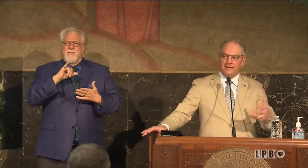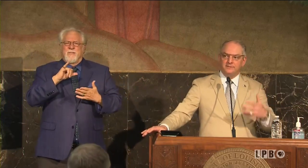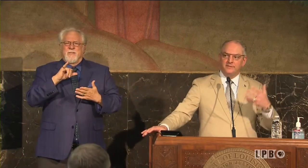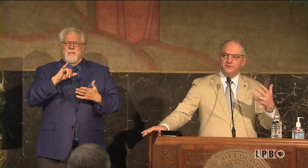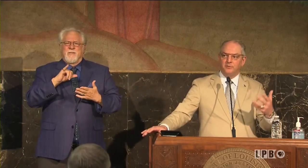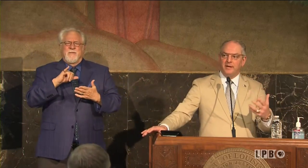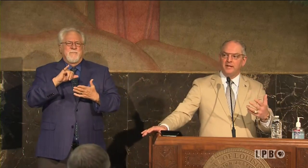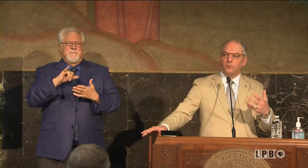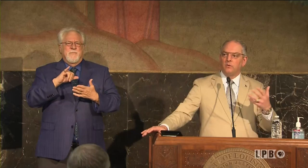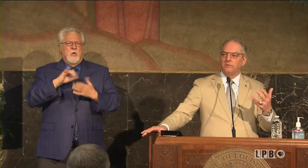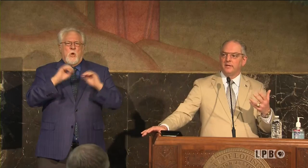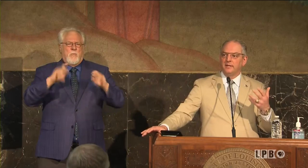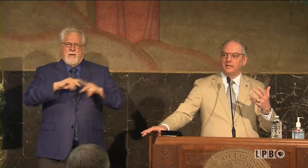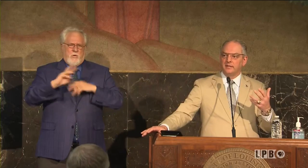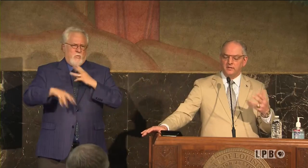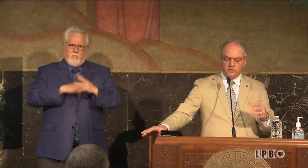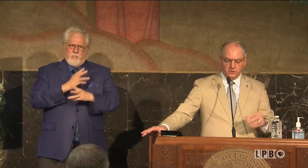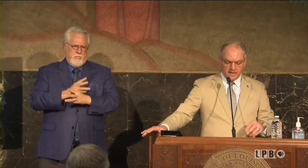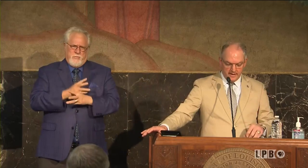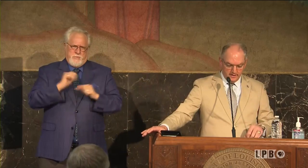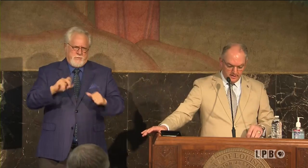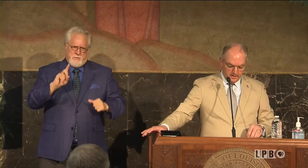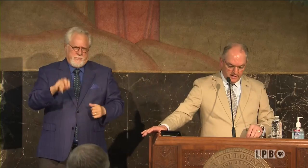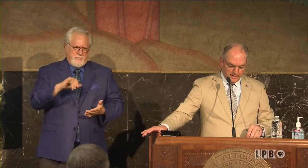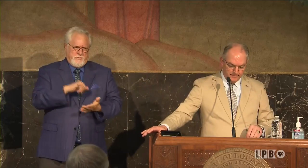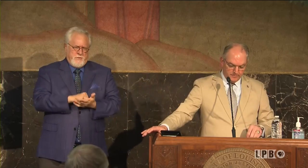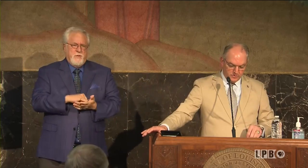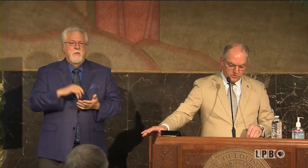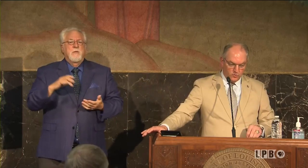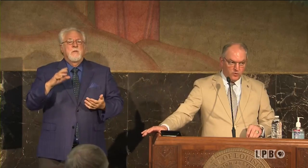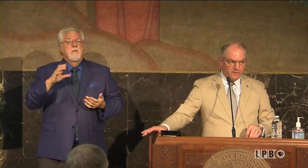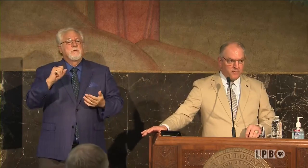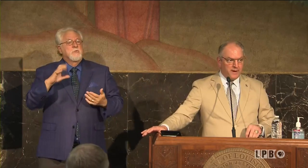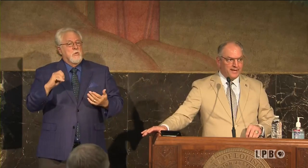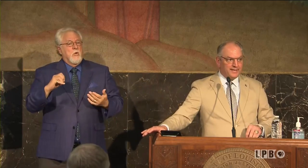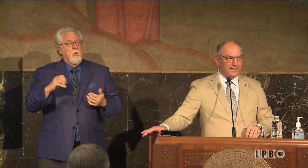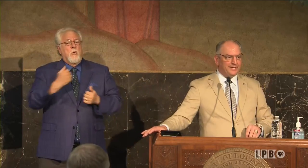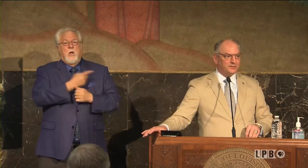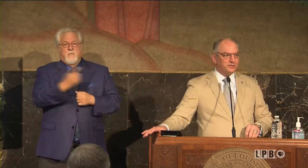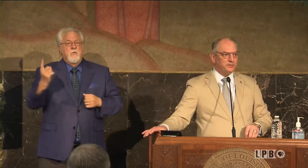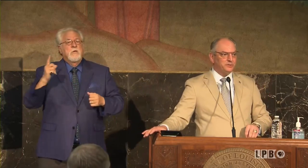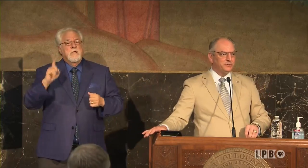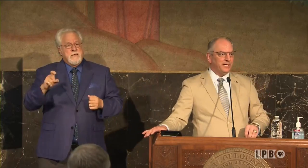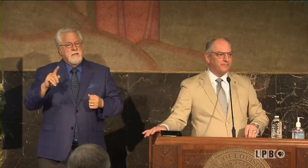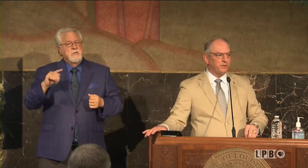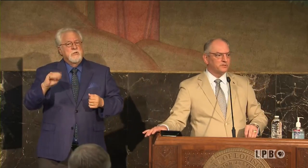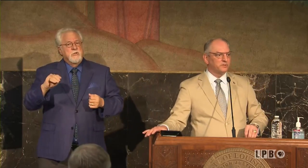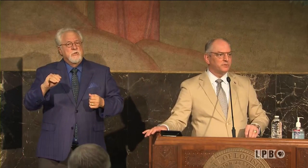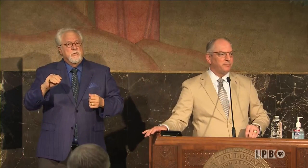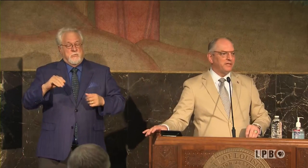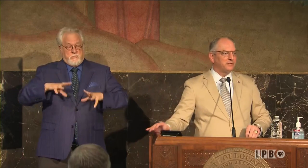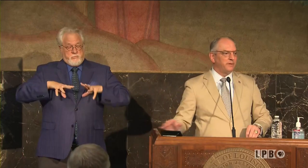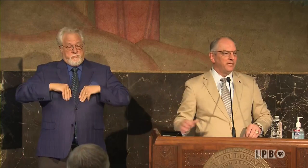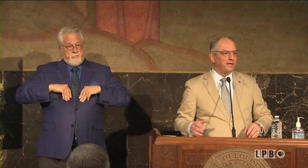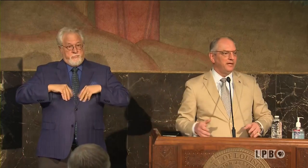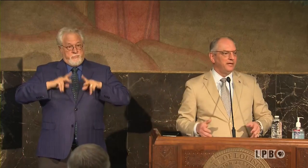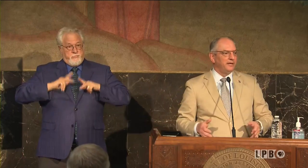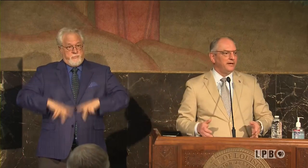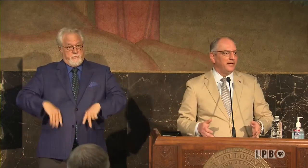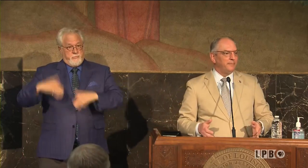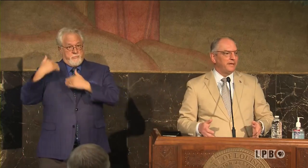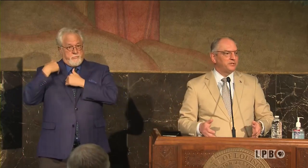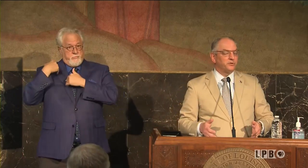by the way, there's nobody in the world that can do that. So everybody needs to take personal